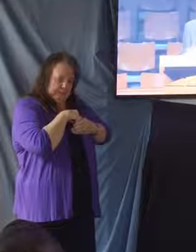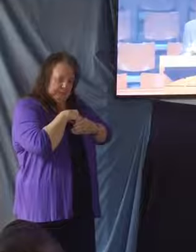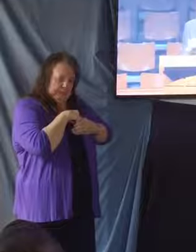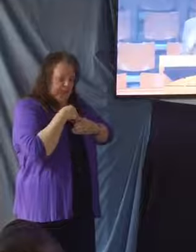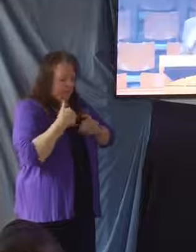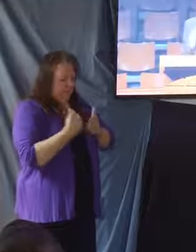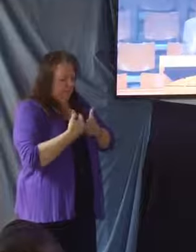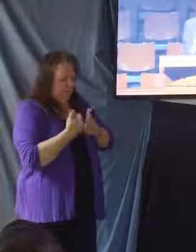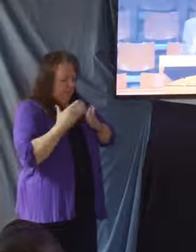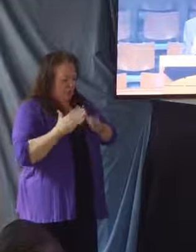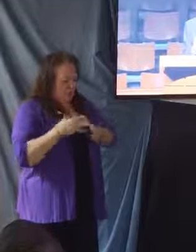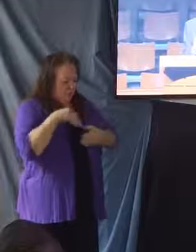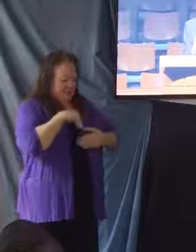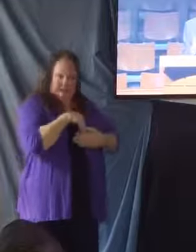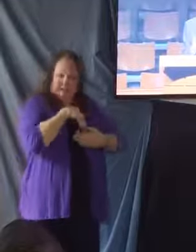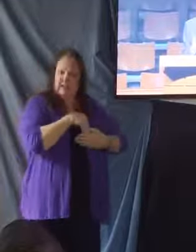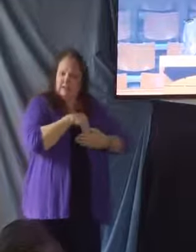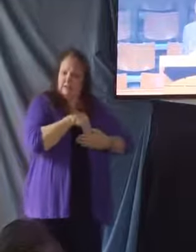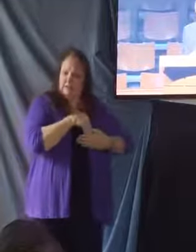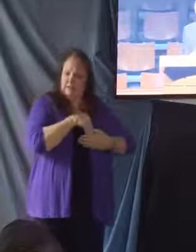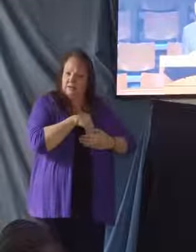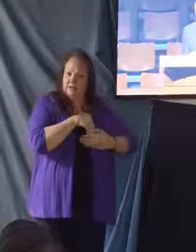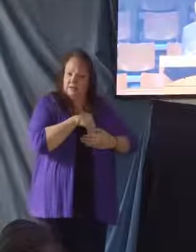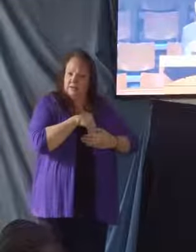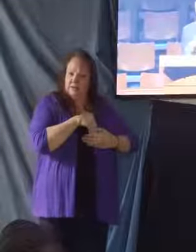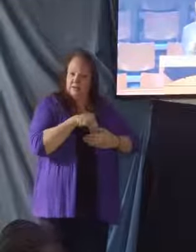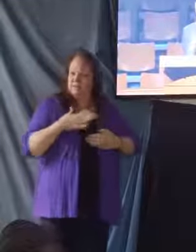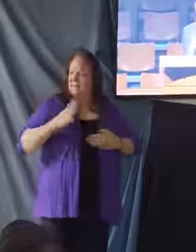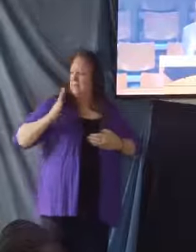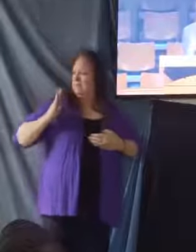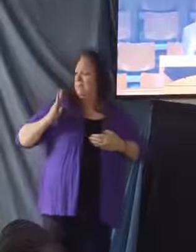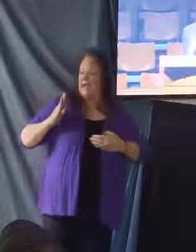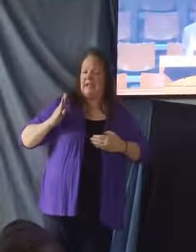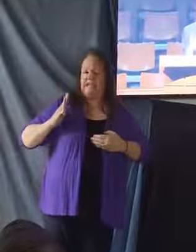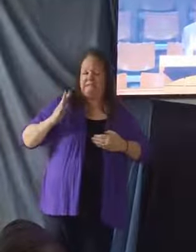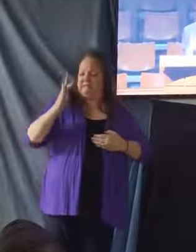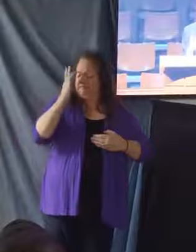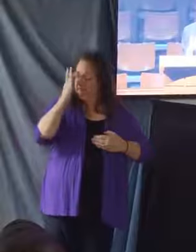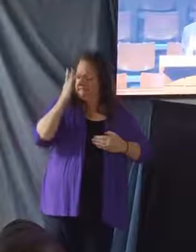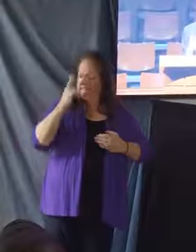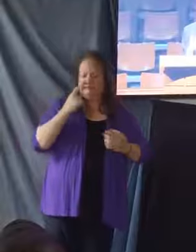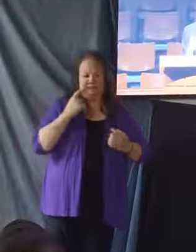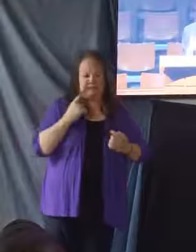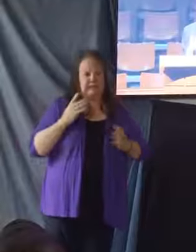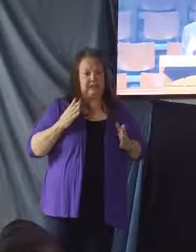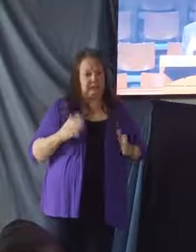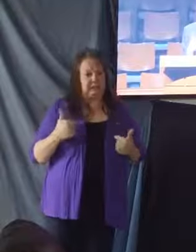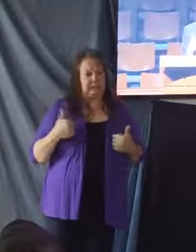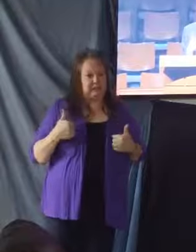makes us new within. The old are corrupted by sin,